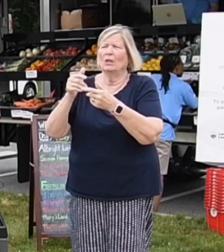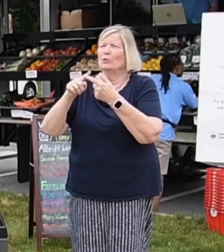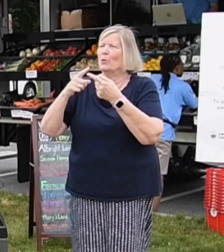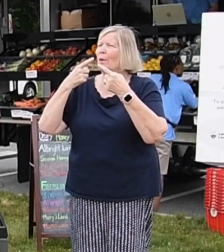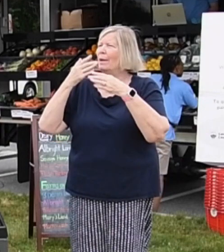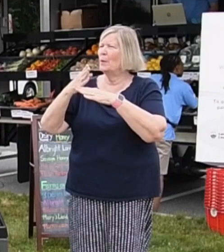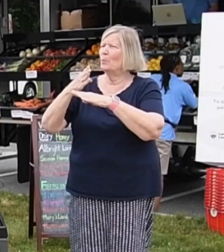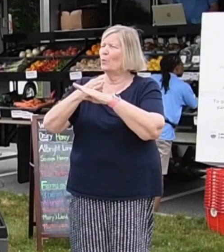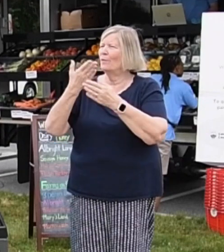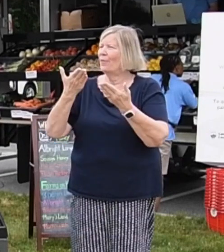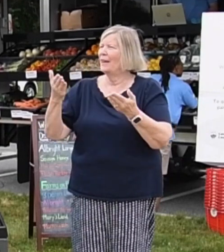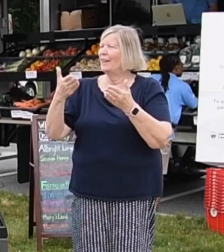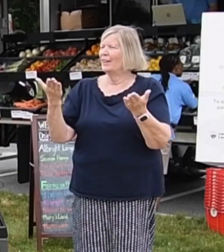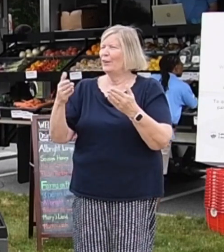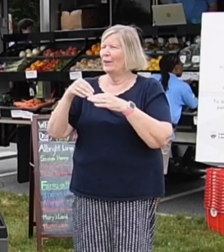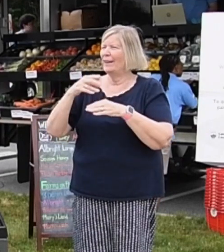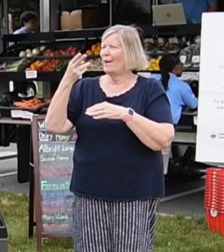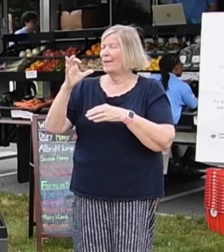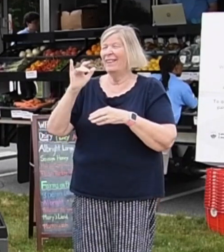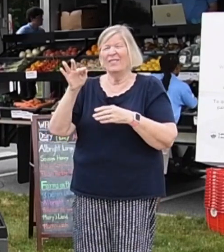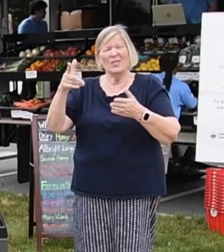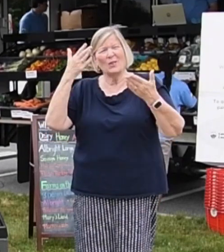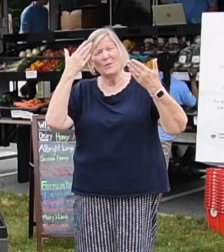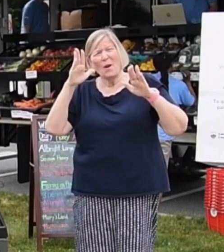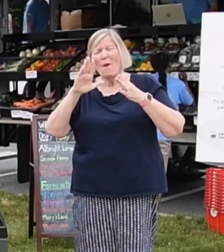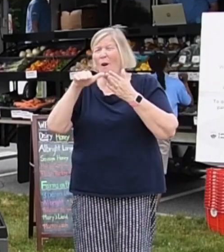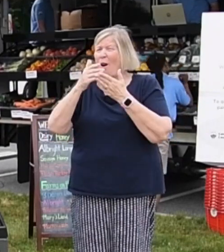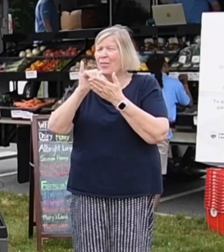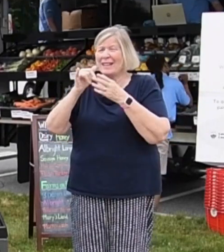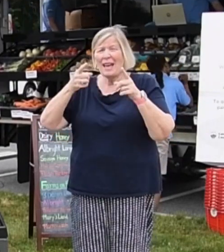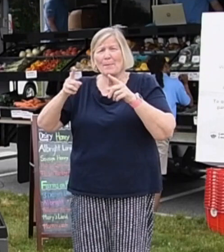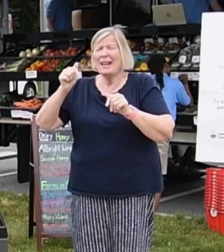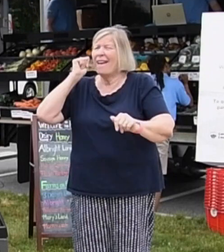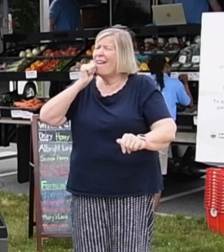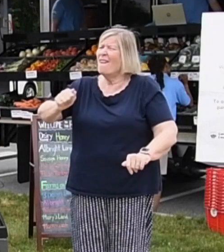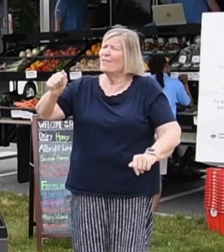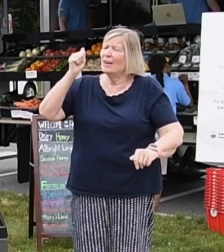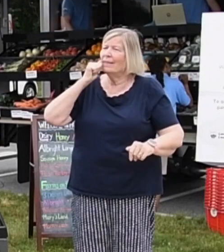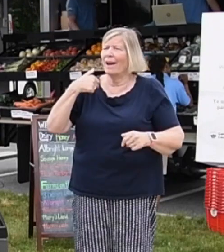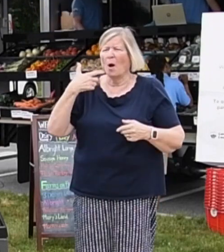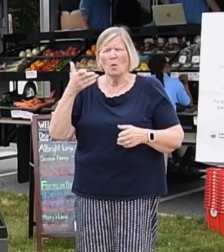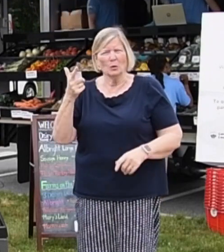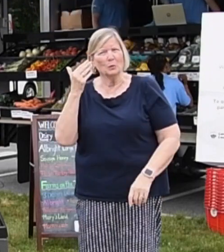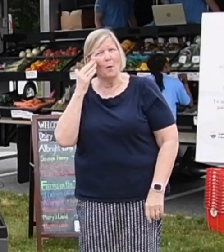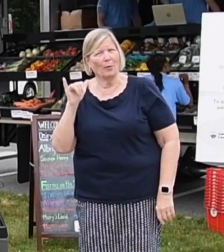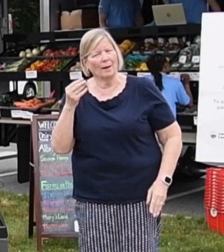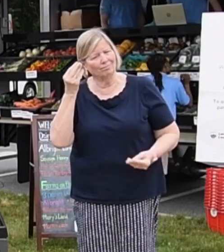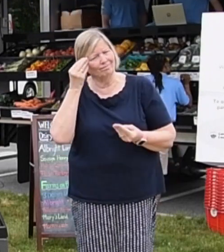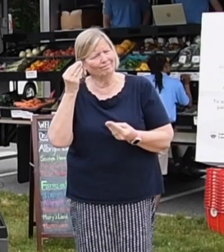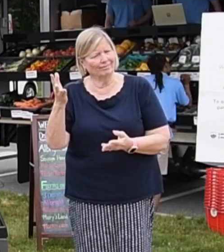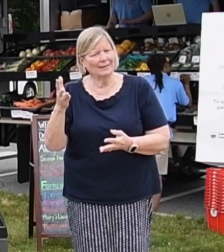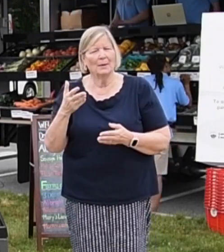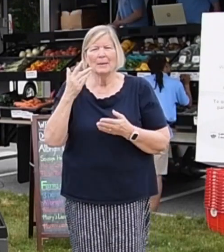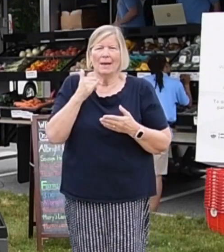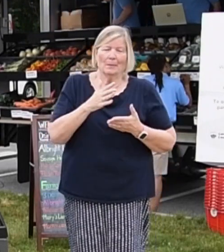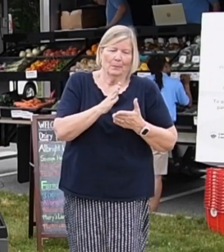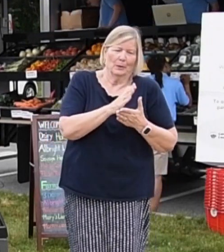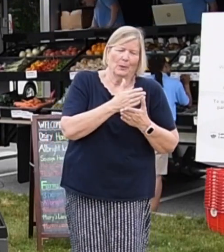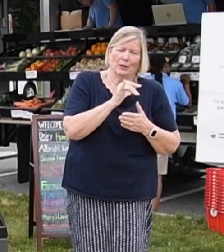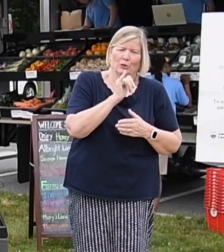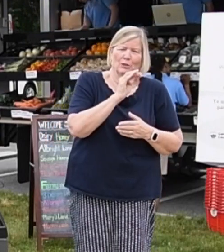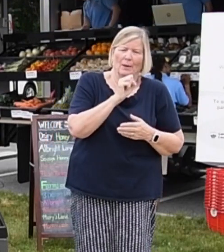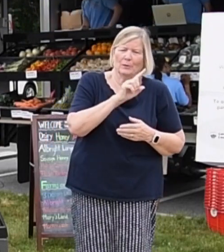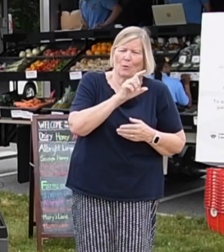Howard County. So if you don't know that's all happening every day, I want you to know that, because between